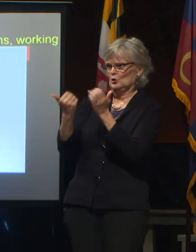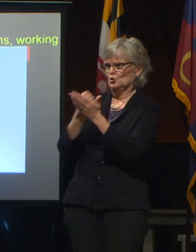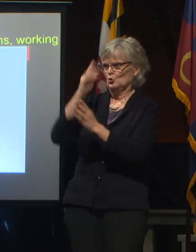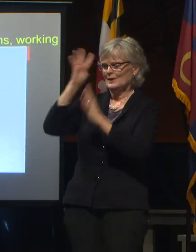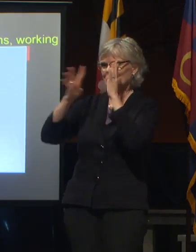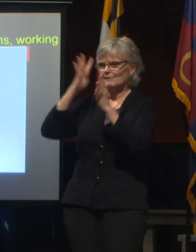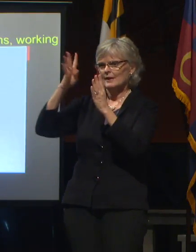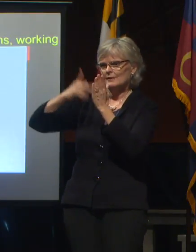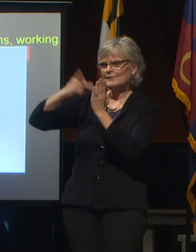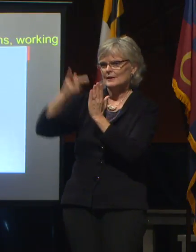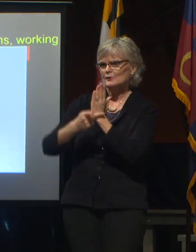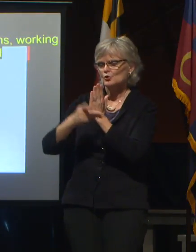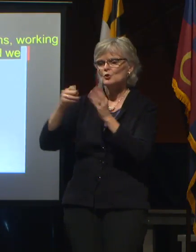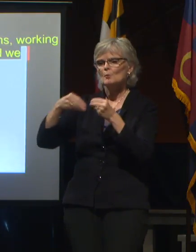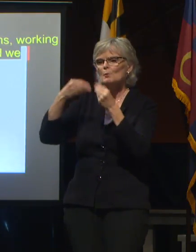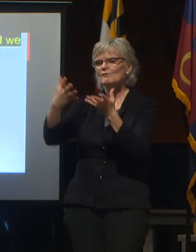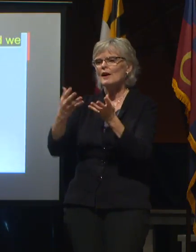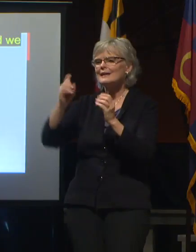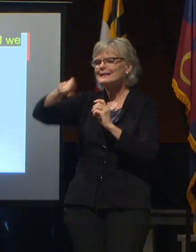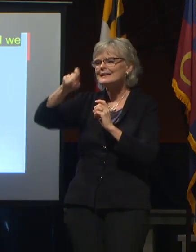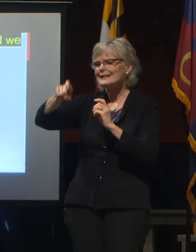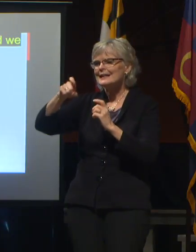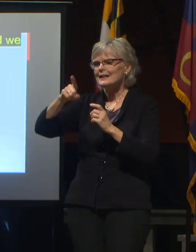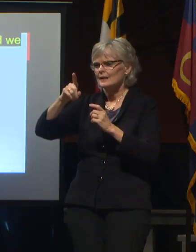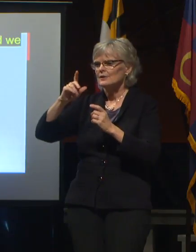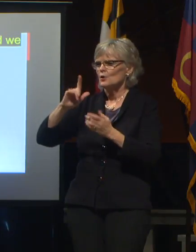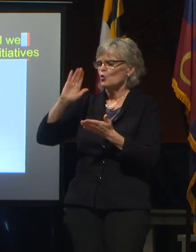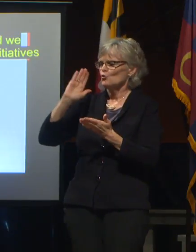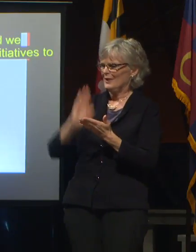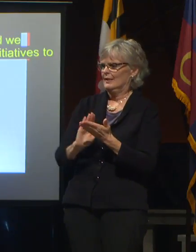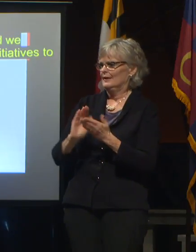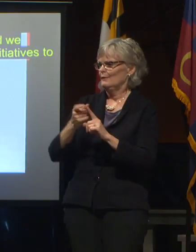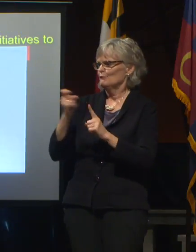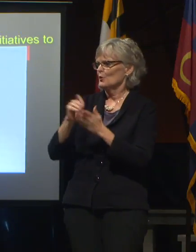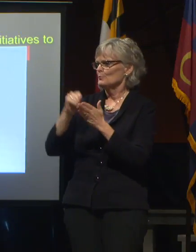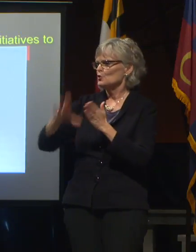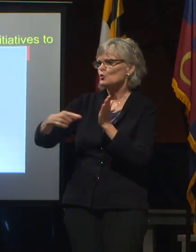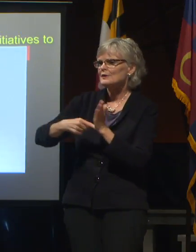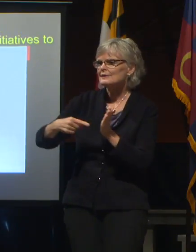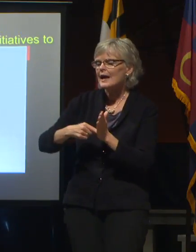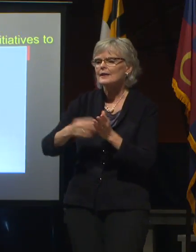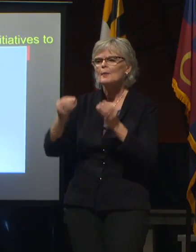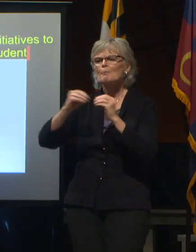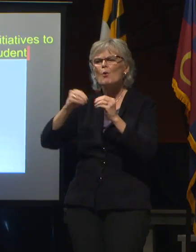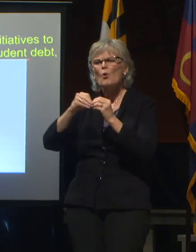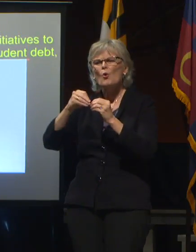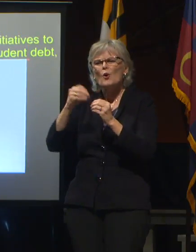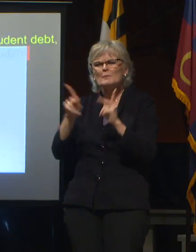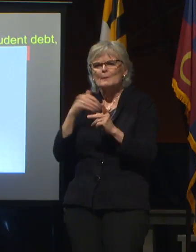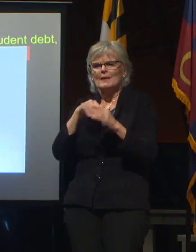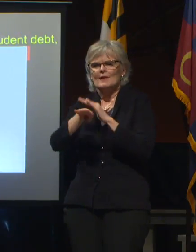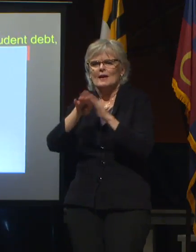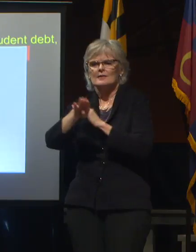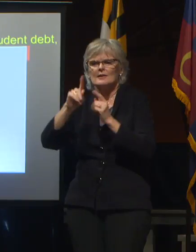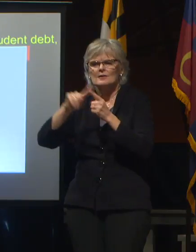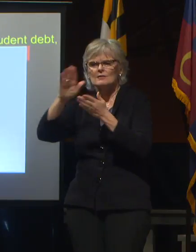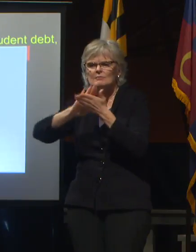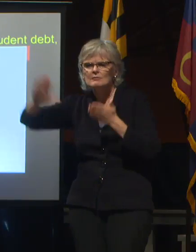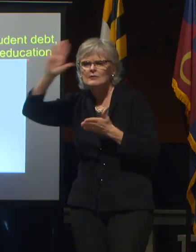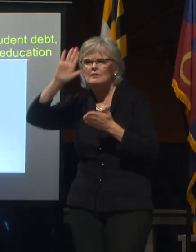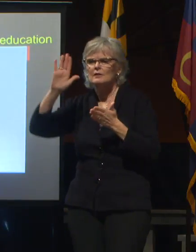innovative initiatives to provide much-needed relief from student debt, to provide greater access to higher education, to make